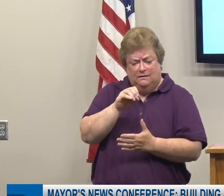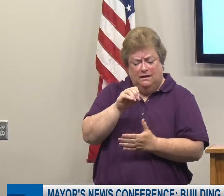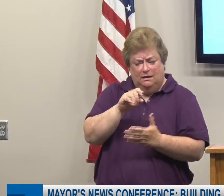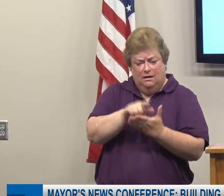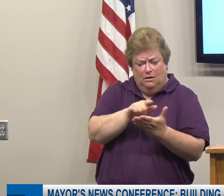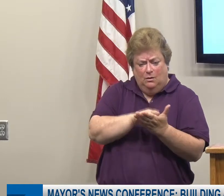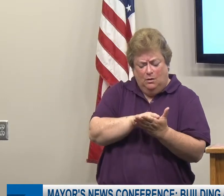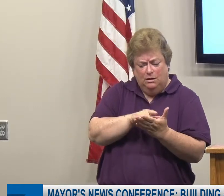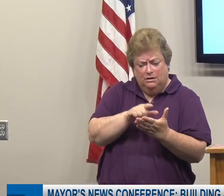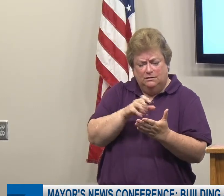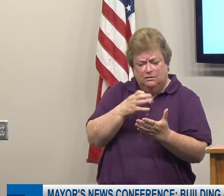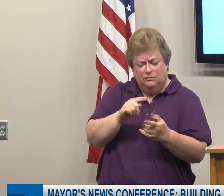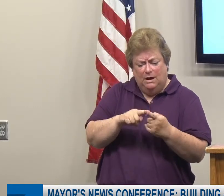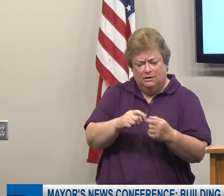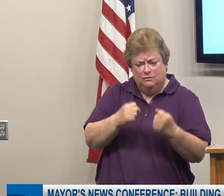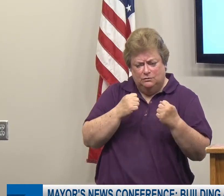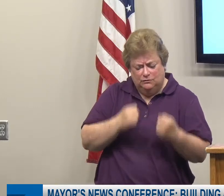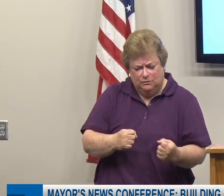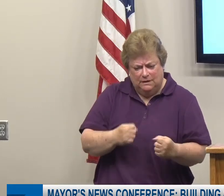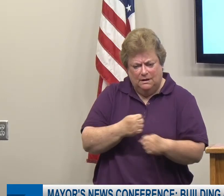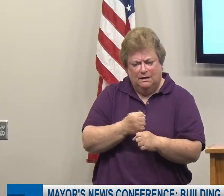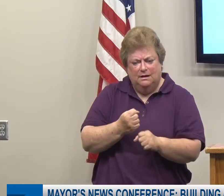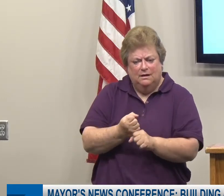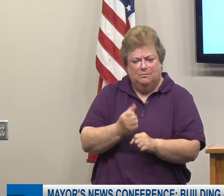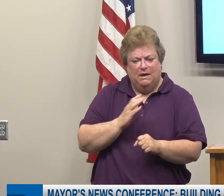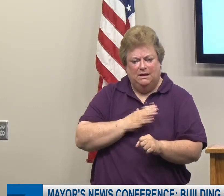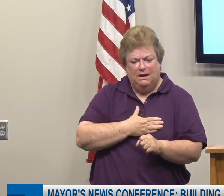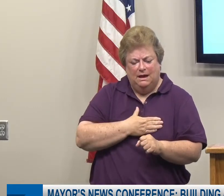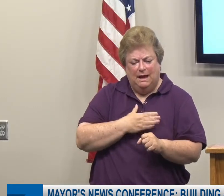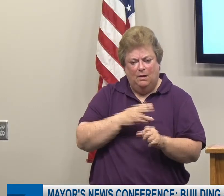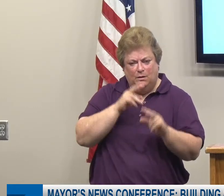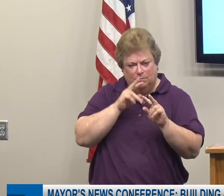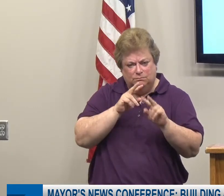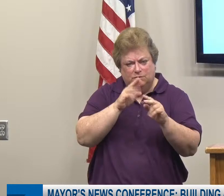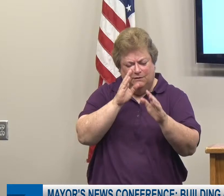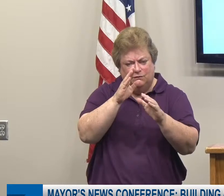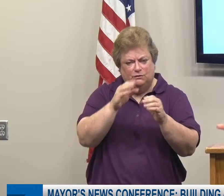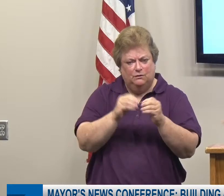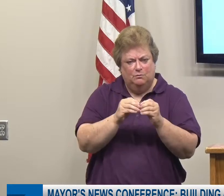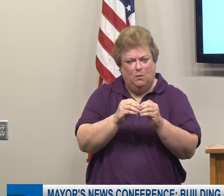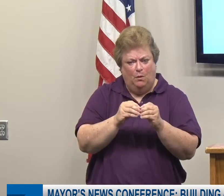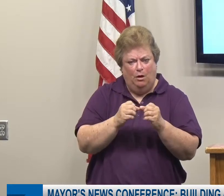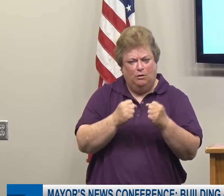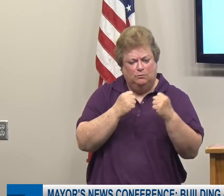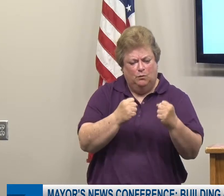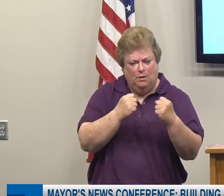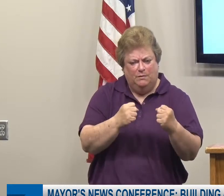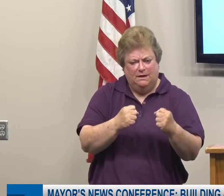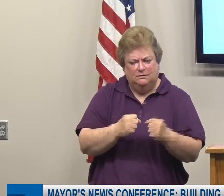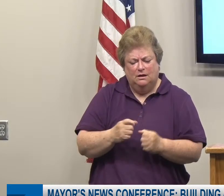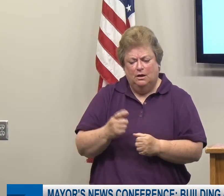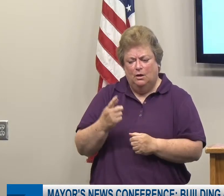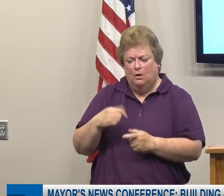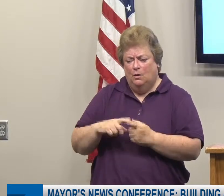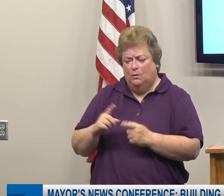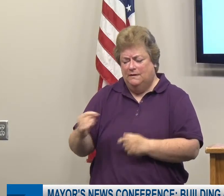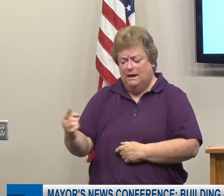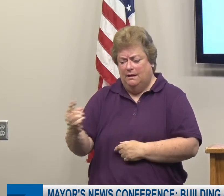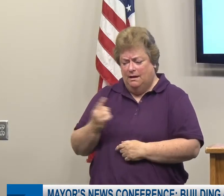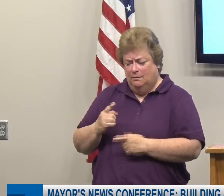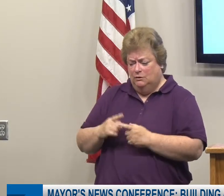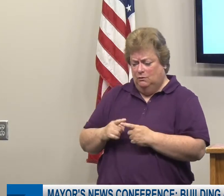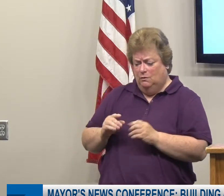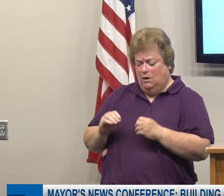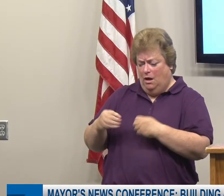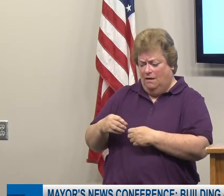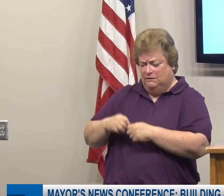proactive interest in trying to strengthen and make our processes more robust. And when you look and see that people can only file a complaint by coming down to an office in